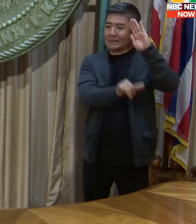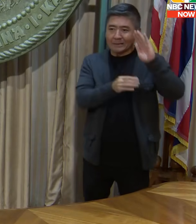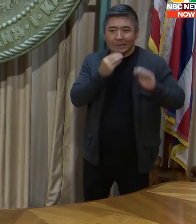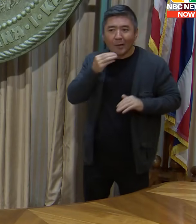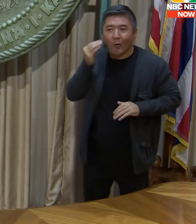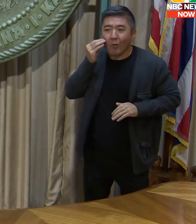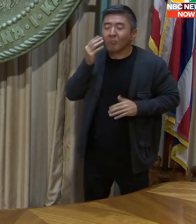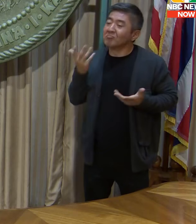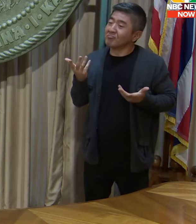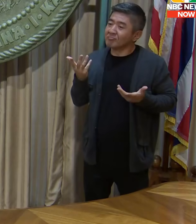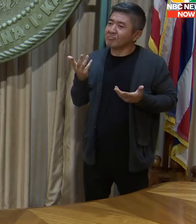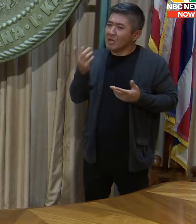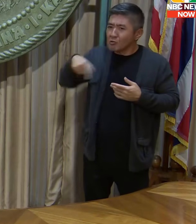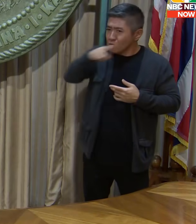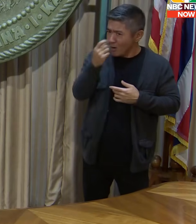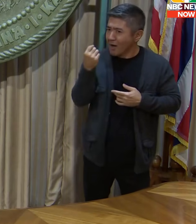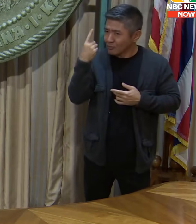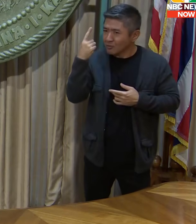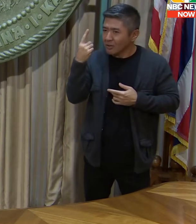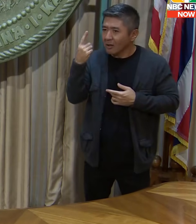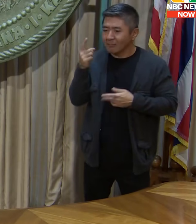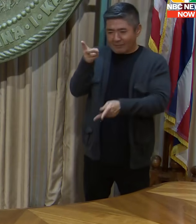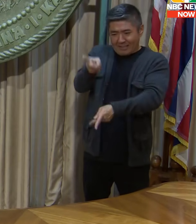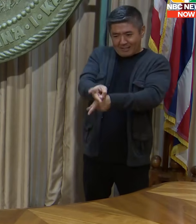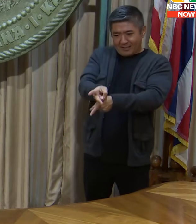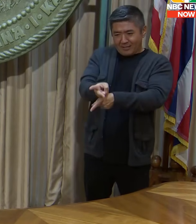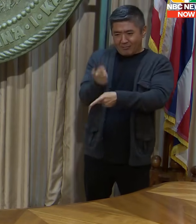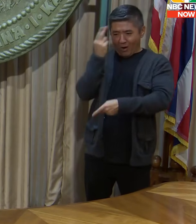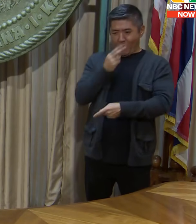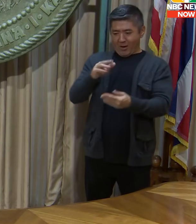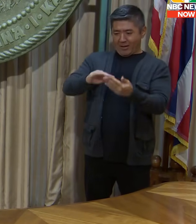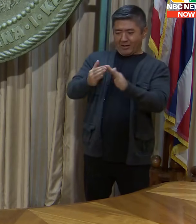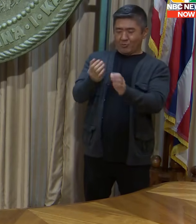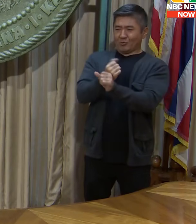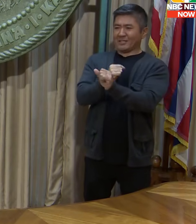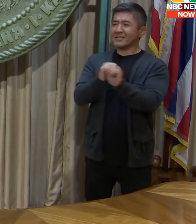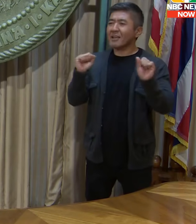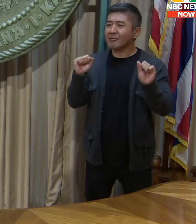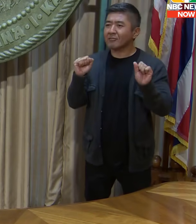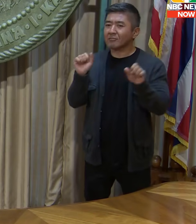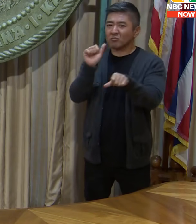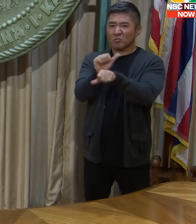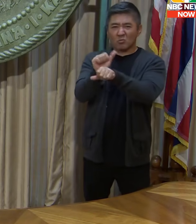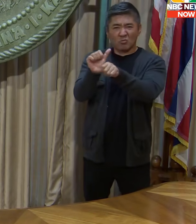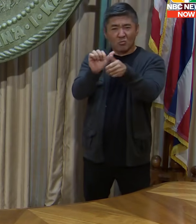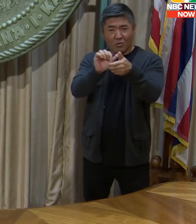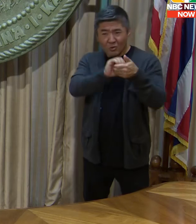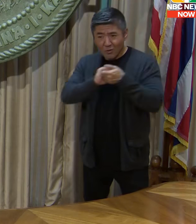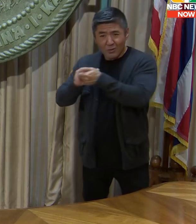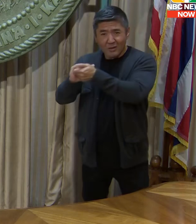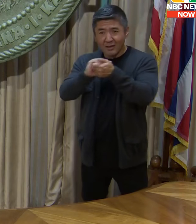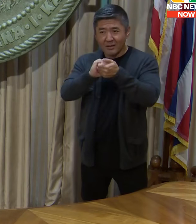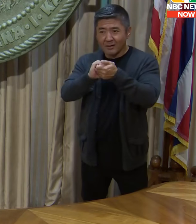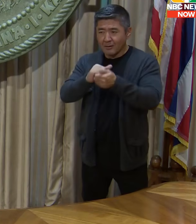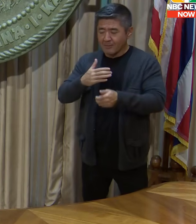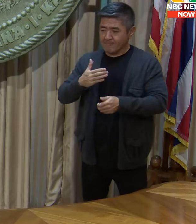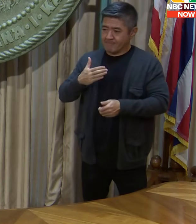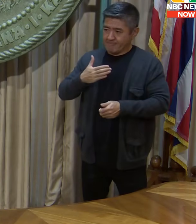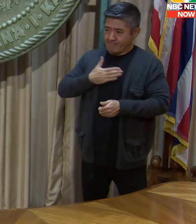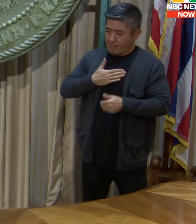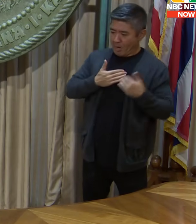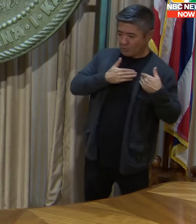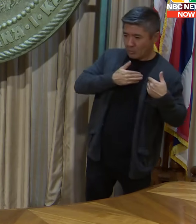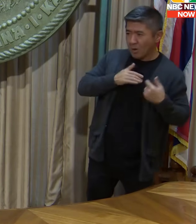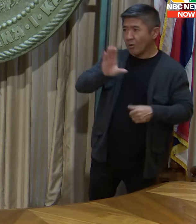community safe. It is about working together, each of us doing our part to reduce the spread